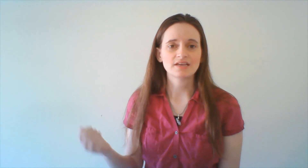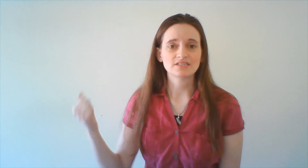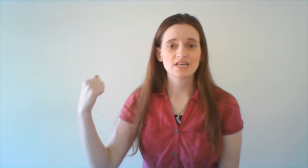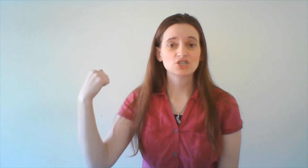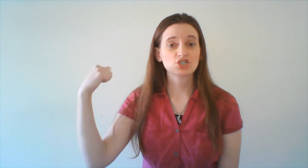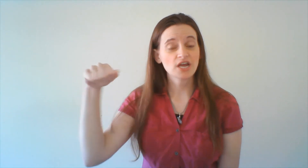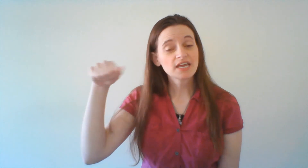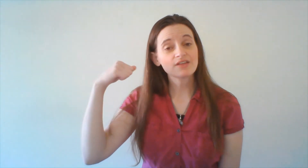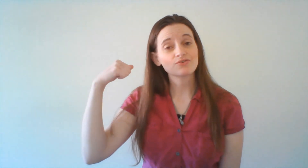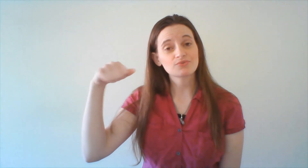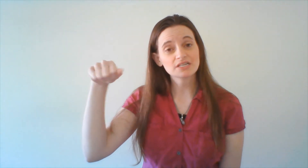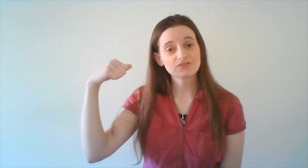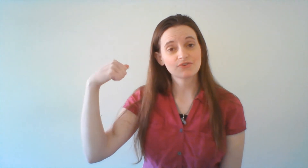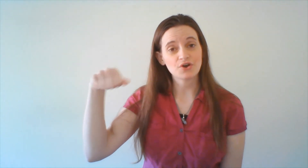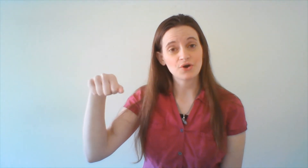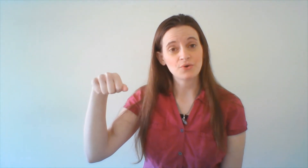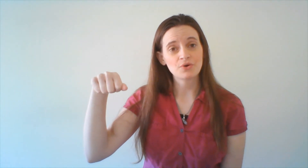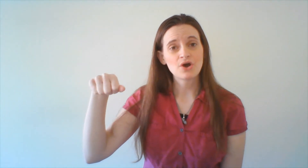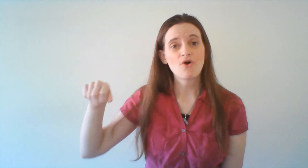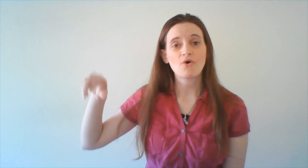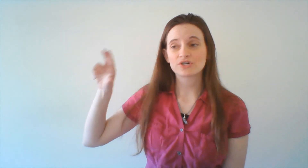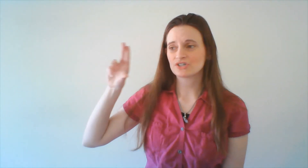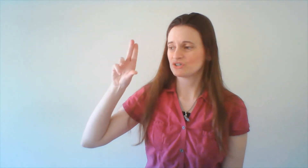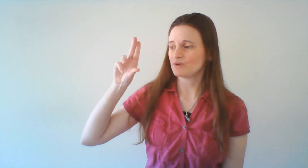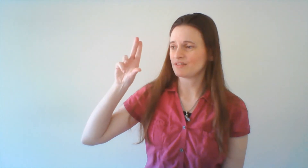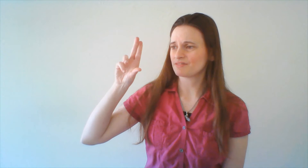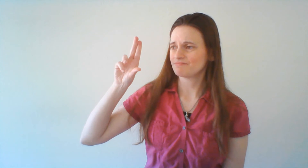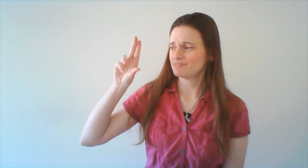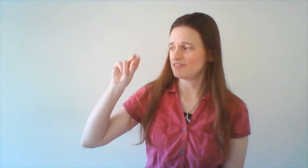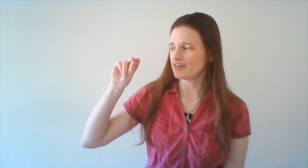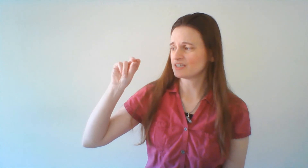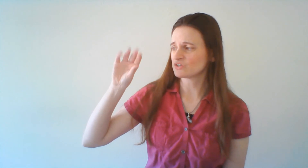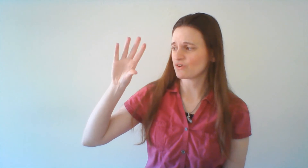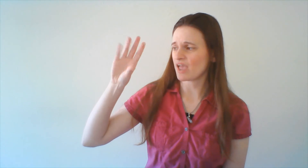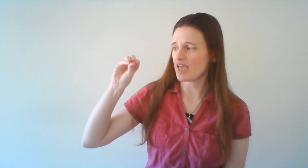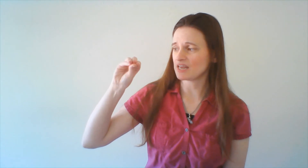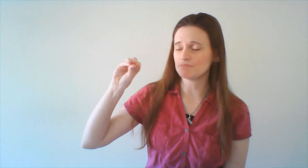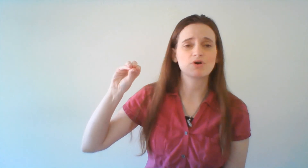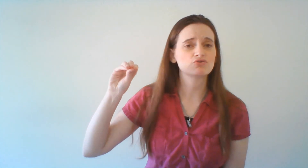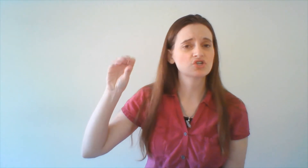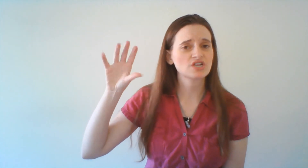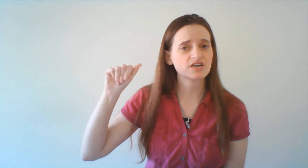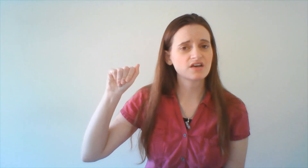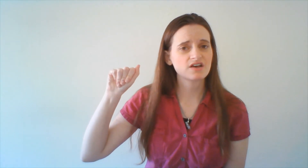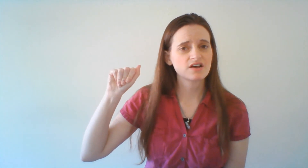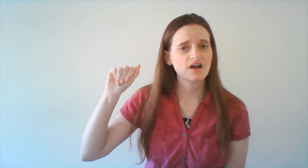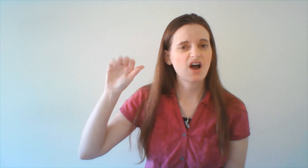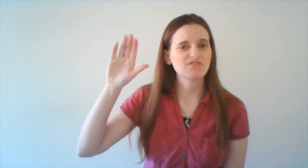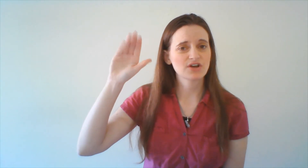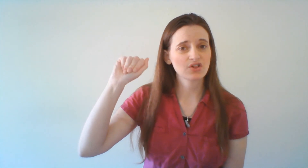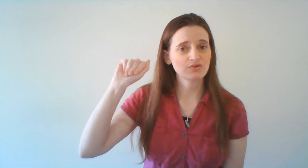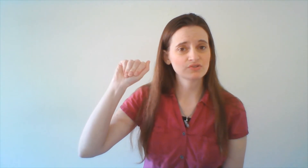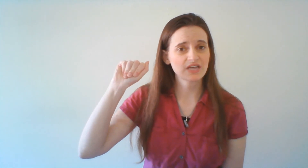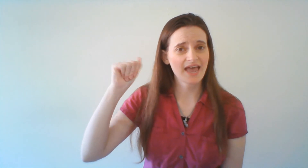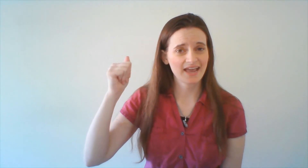is shaking the wrist for no, or doing this or any motion of a closed